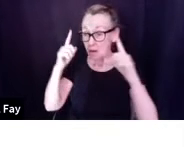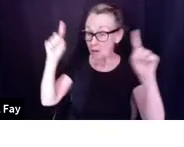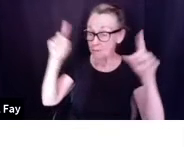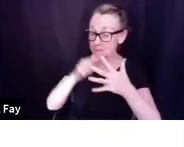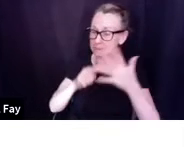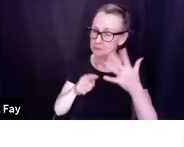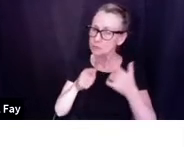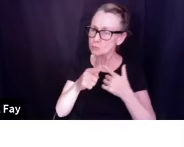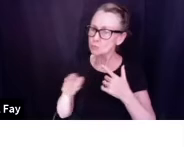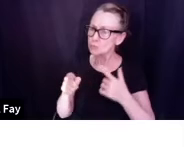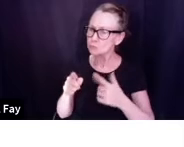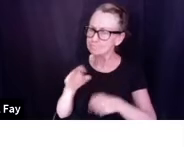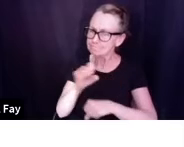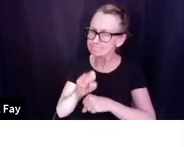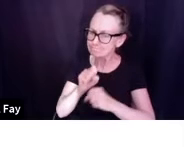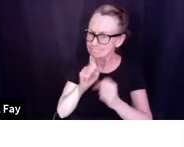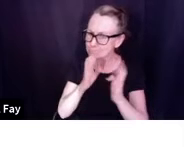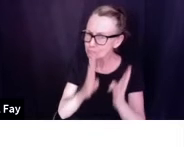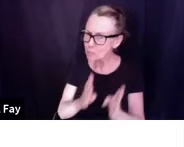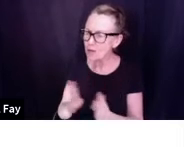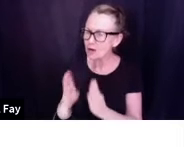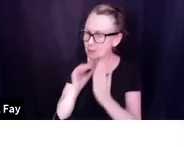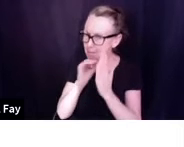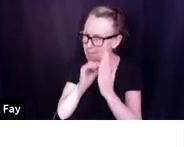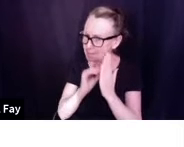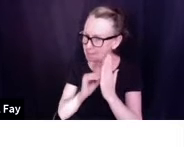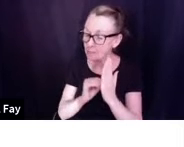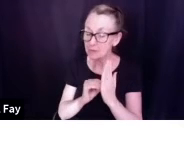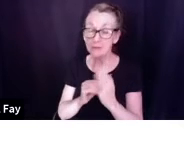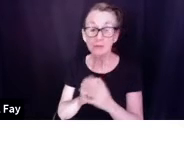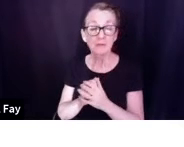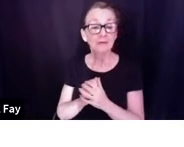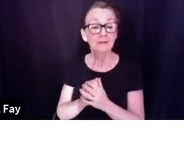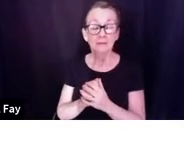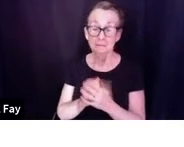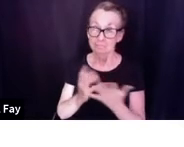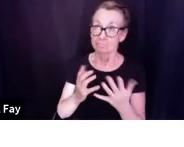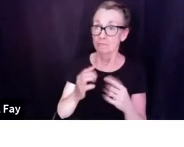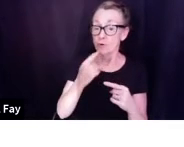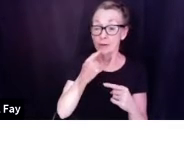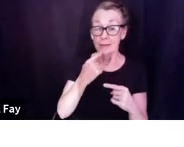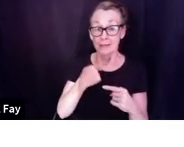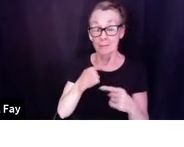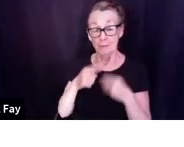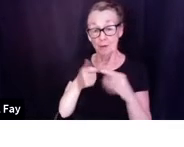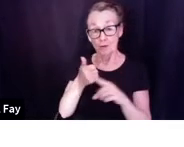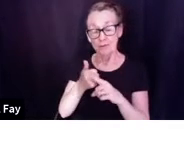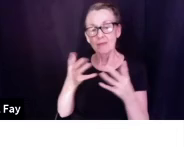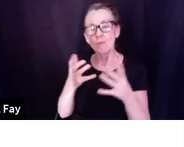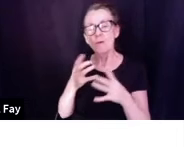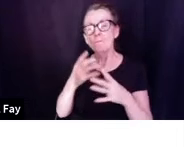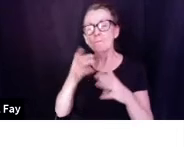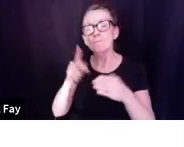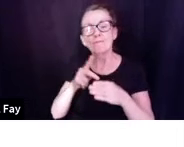And you know, some of the examples are for tell me about yourself. They want a professional brief. They don't